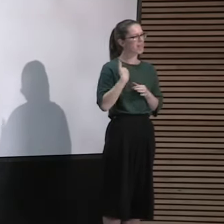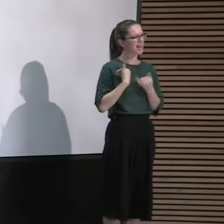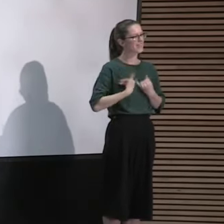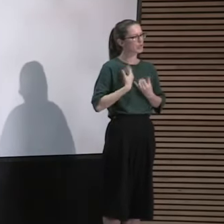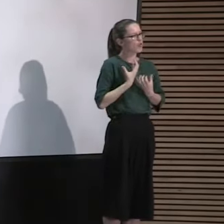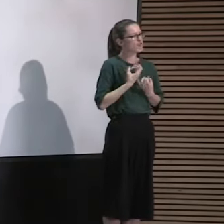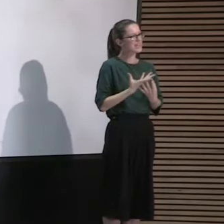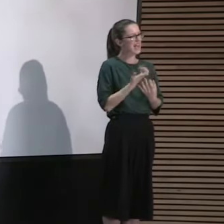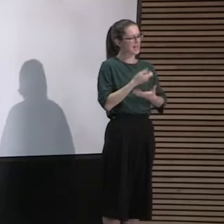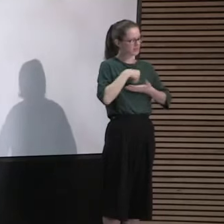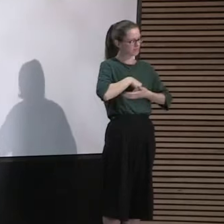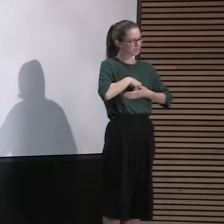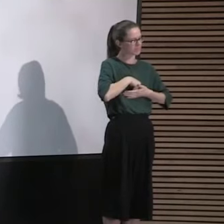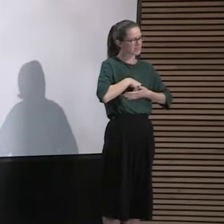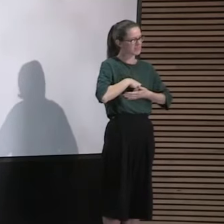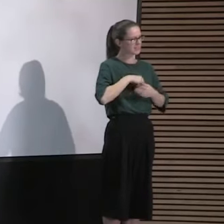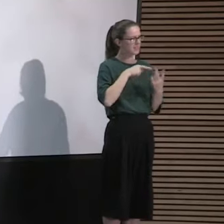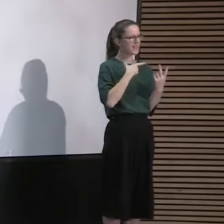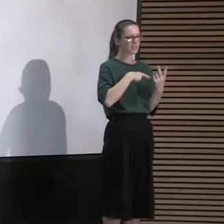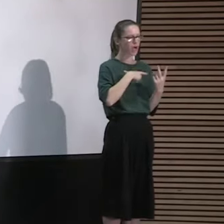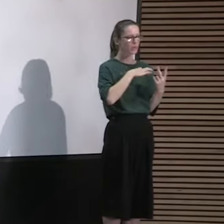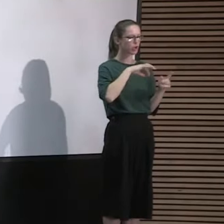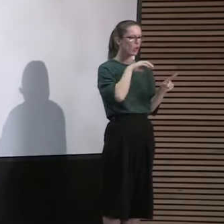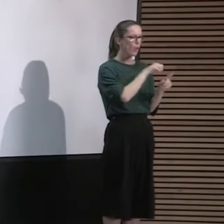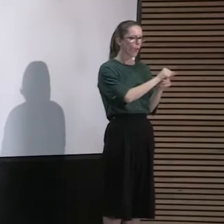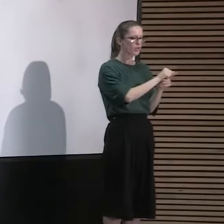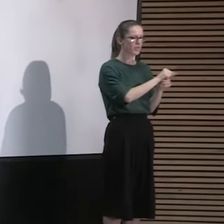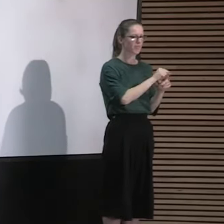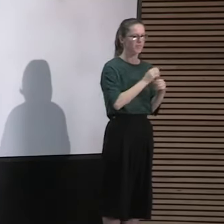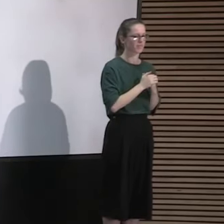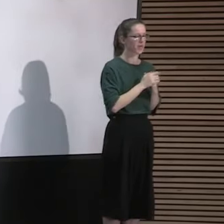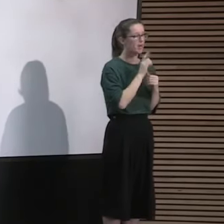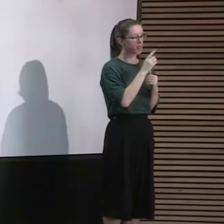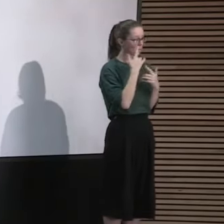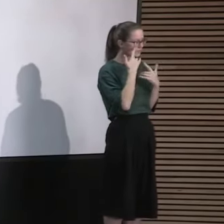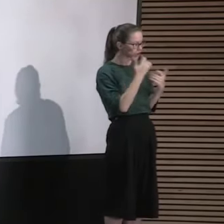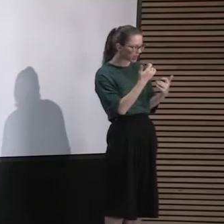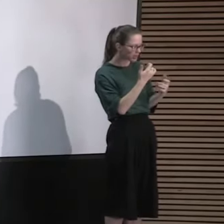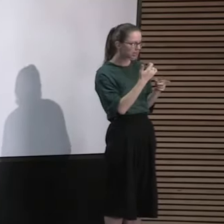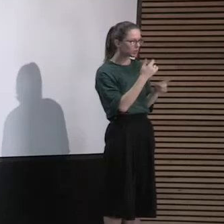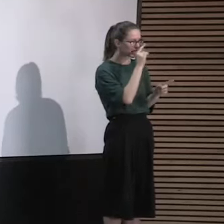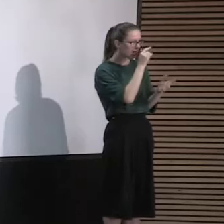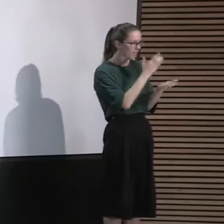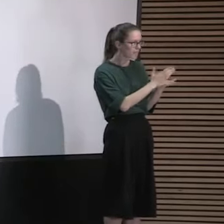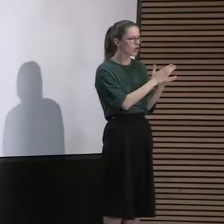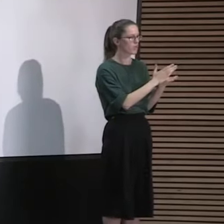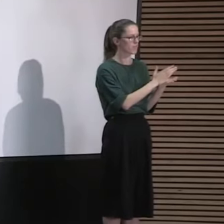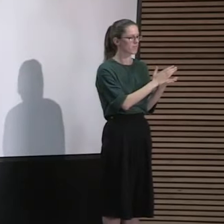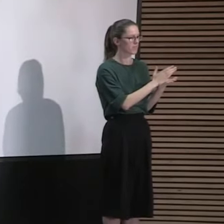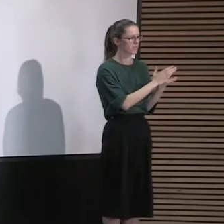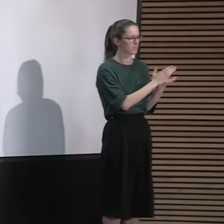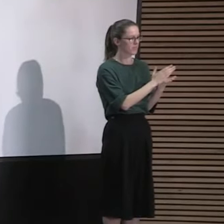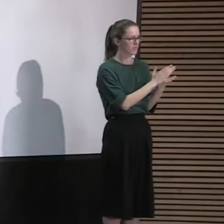condition that he has. So that he wasn't picked up through that, but what we have checked and can confirm is that the